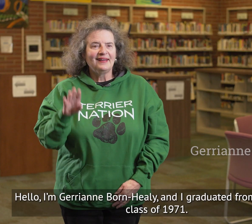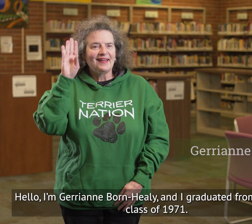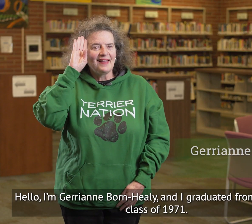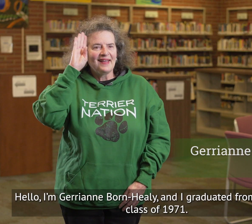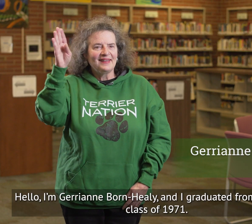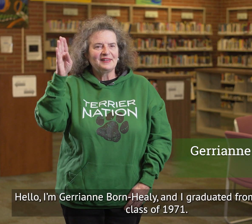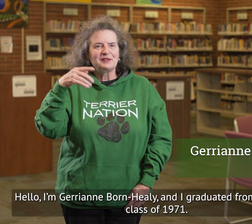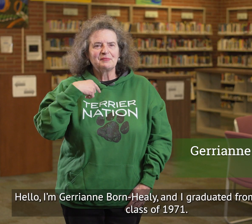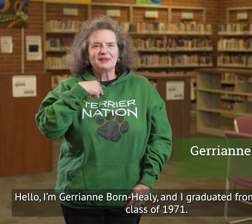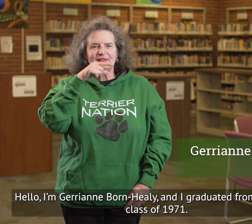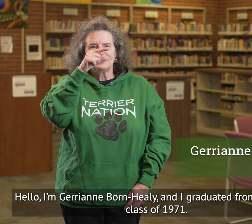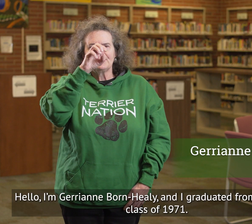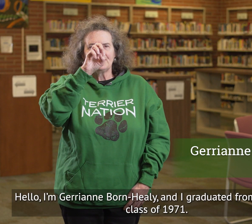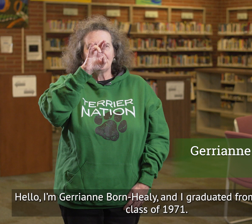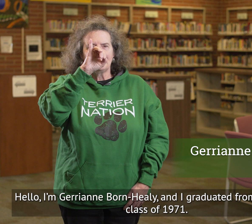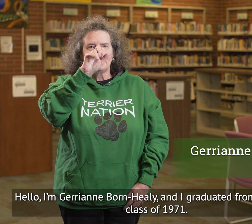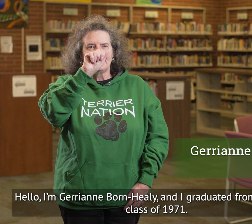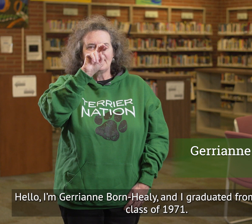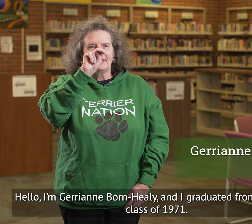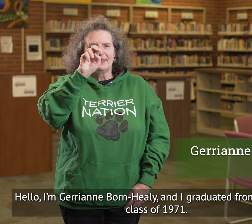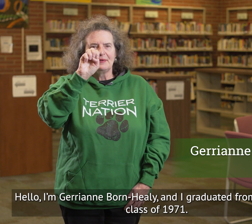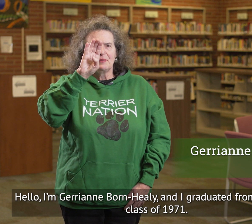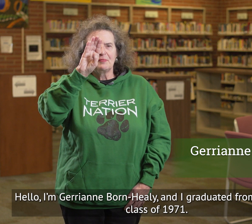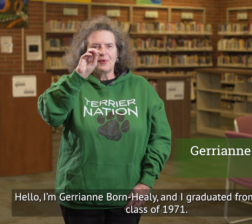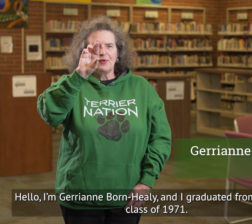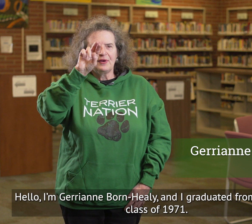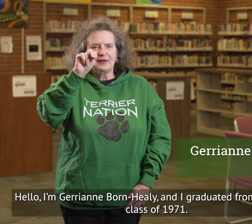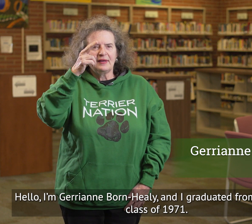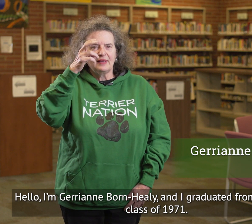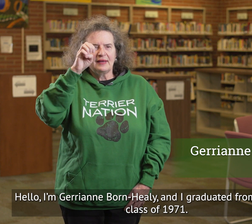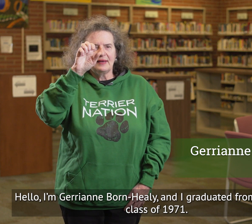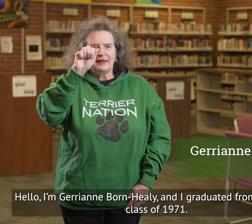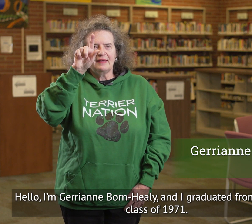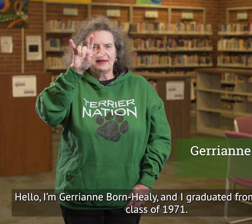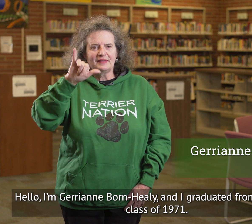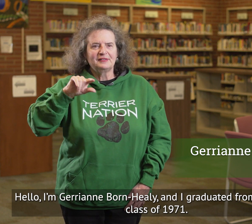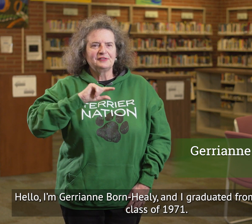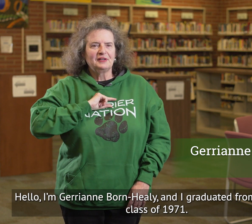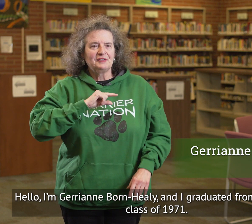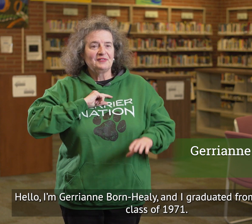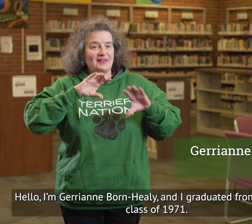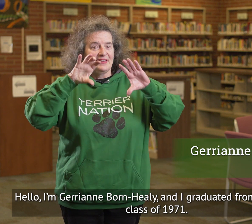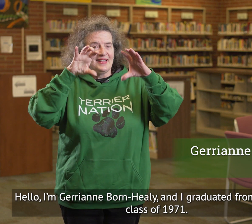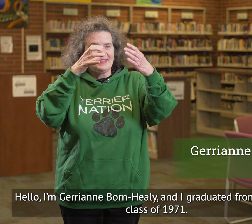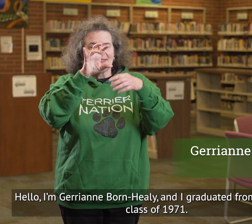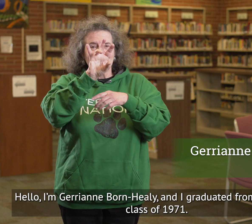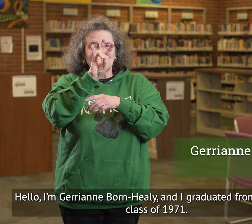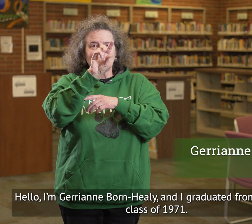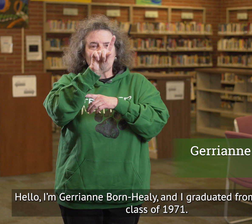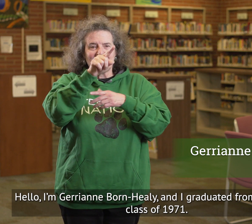Hello, I'm Jerry Ann Bourne Healy, and I graduated from the WSD class